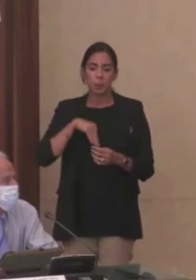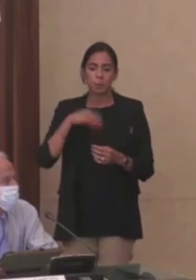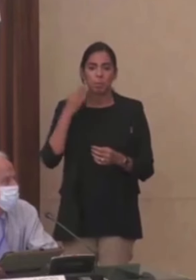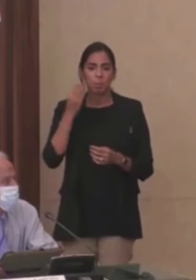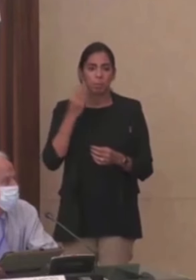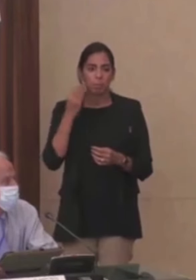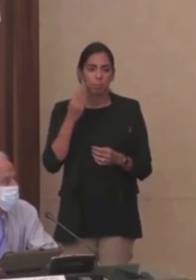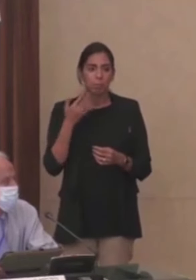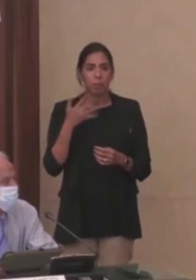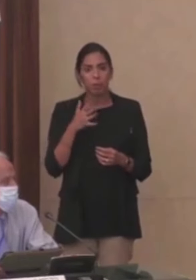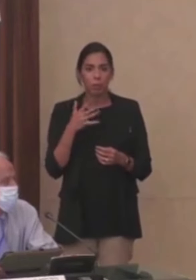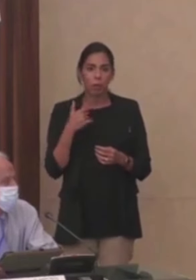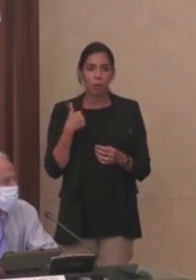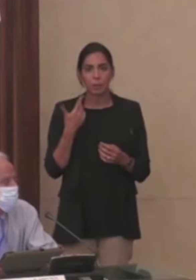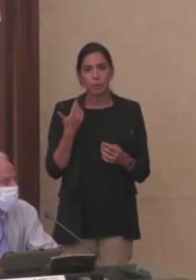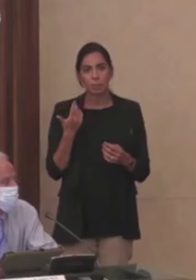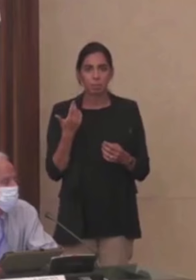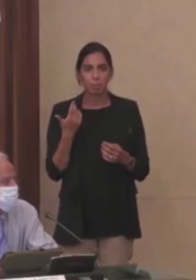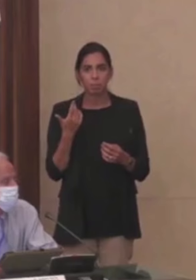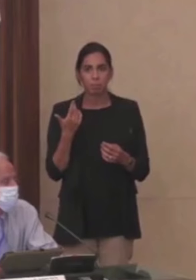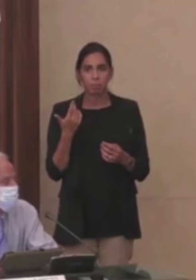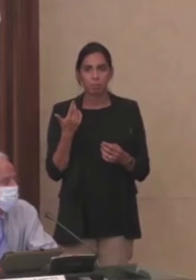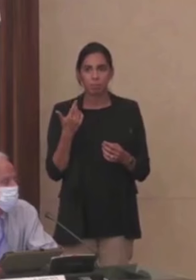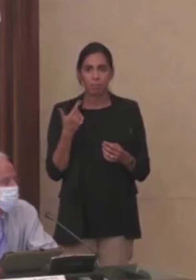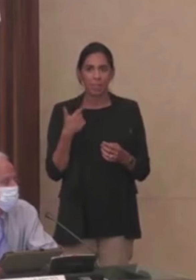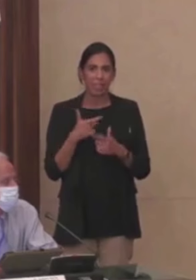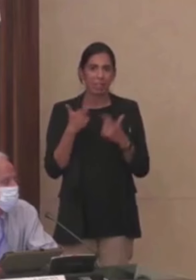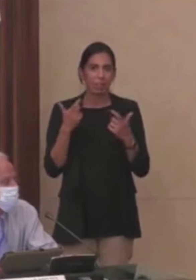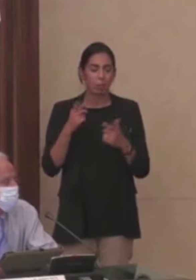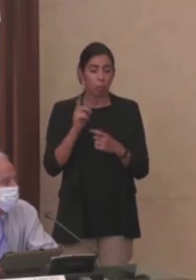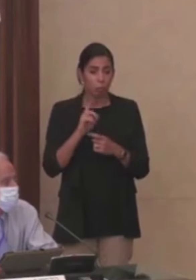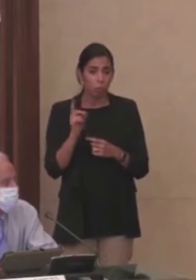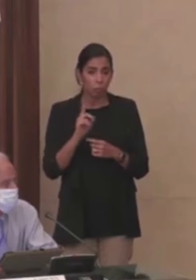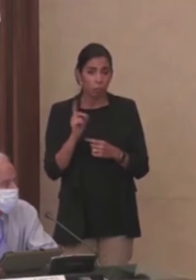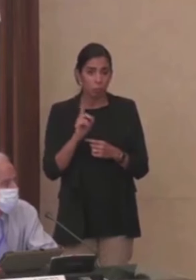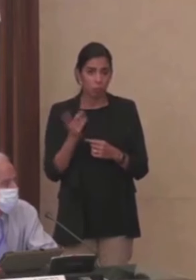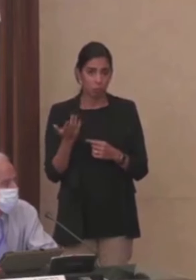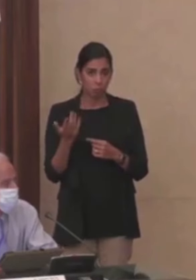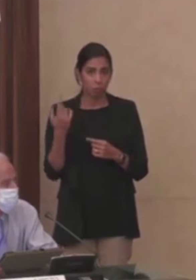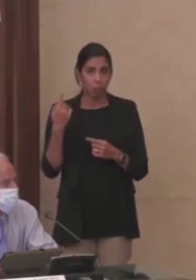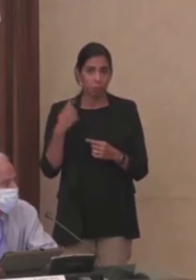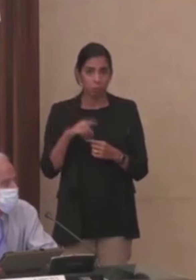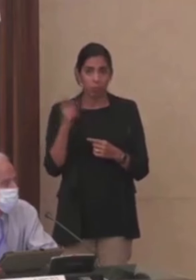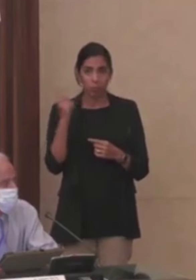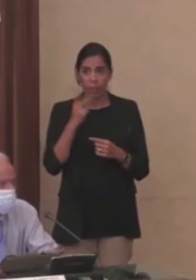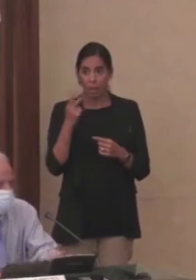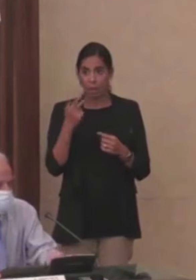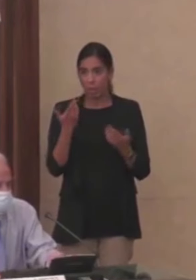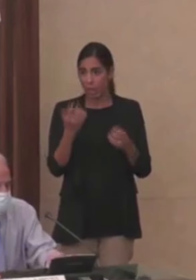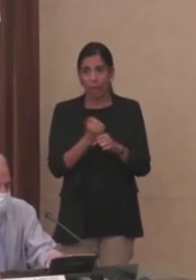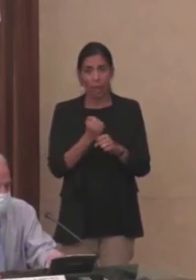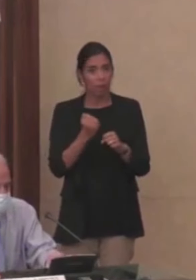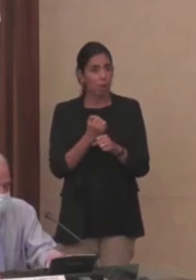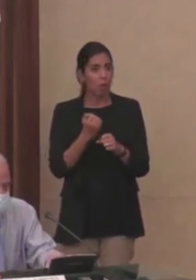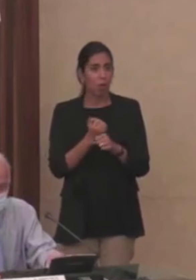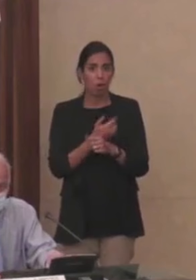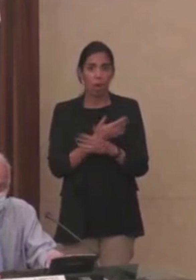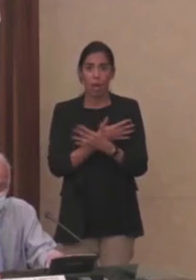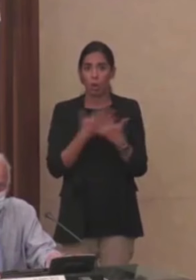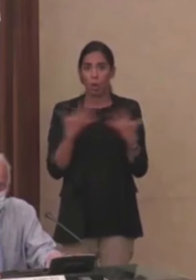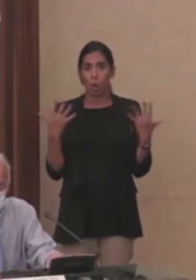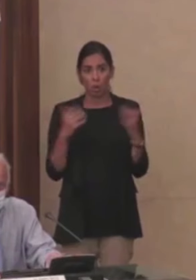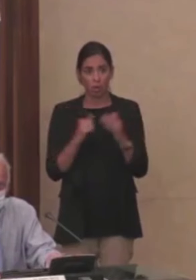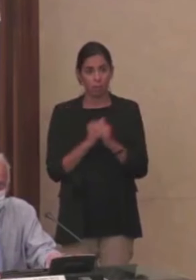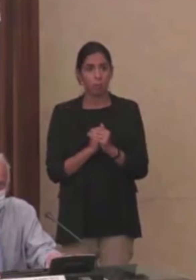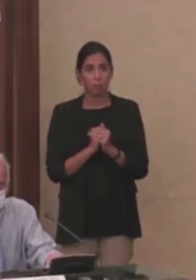perfect for the task. And I thought, well, maybe it's too much for them, but that's not the case. I